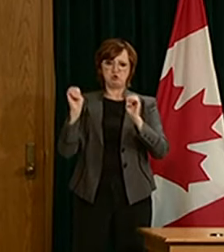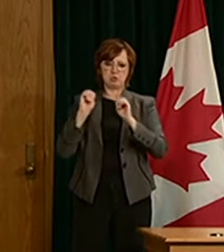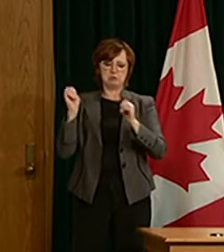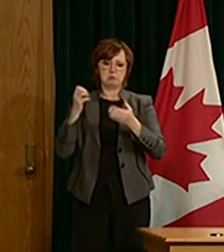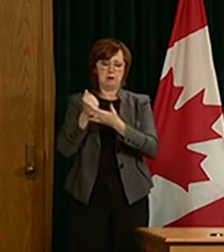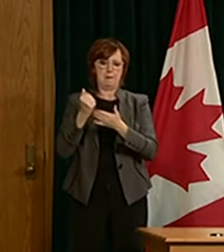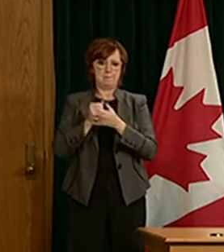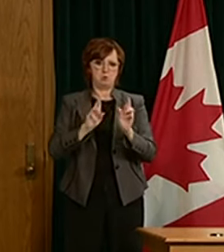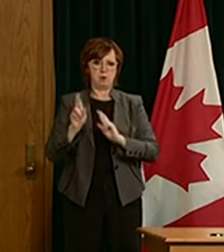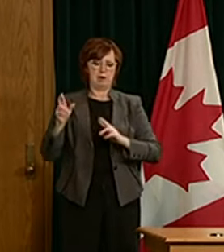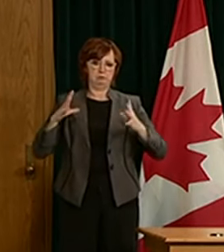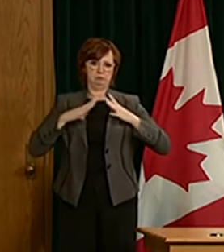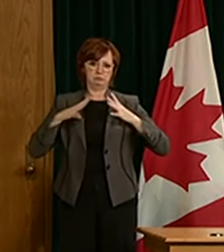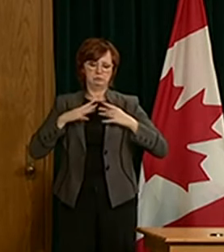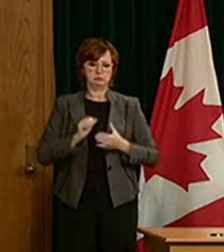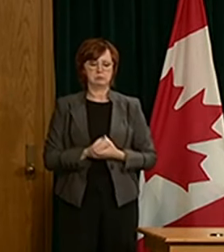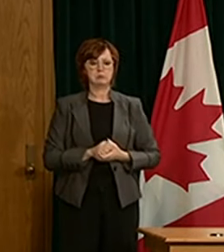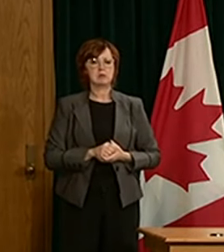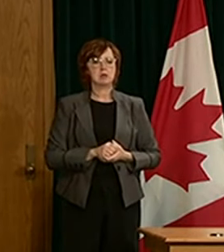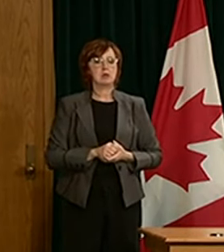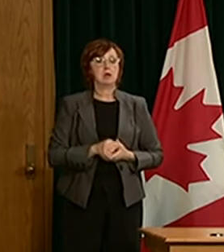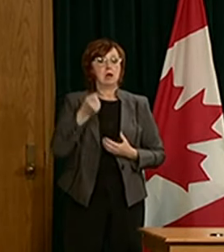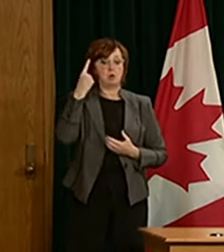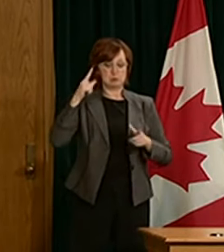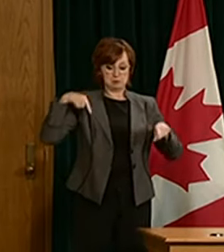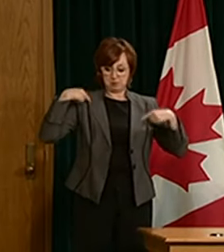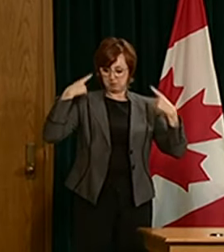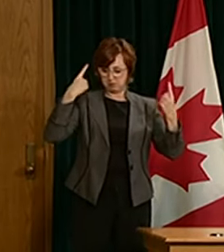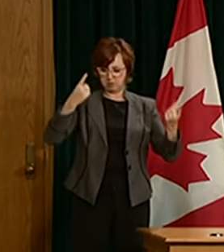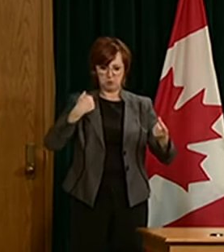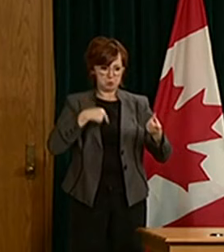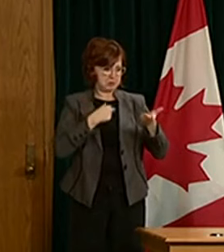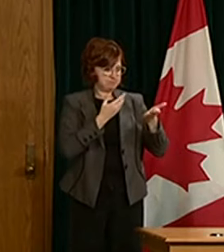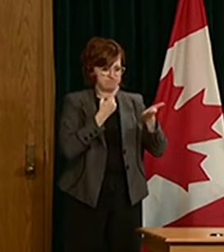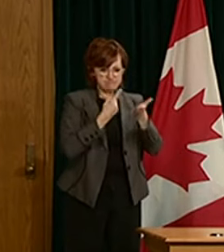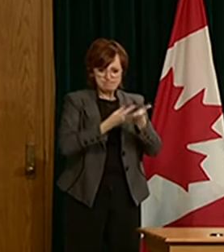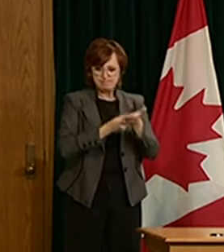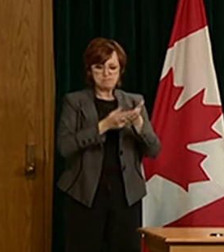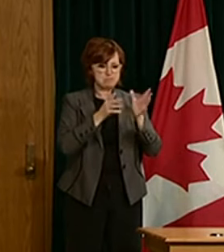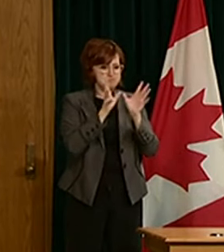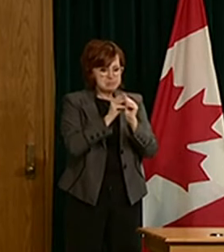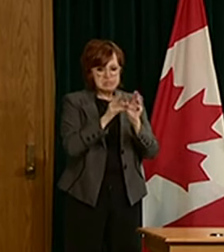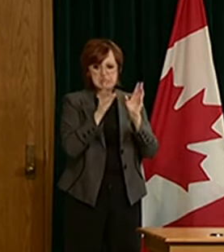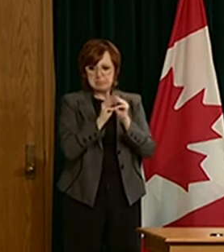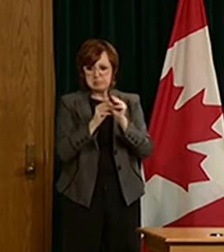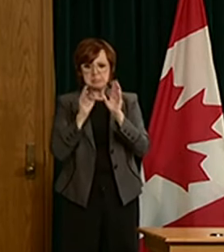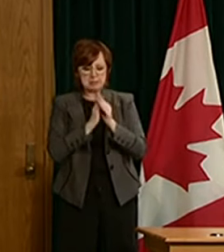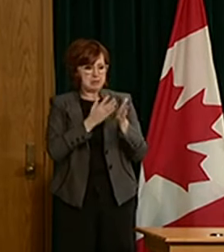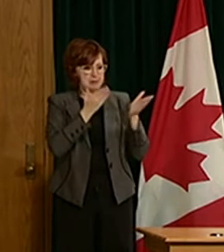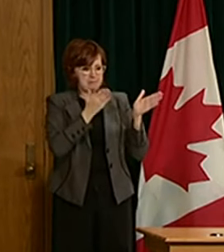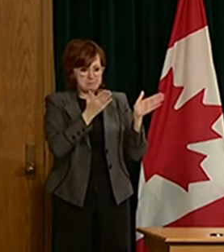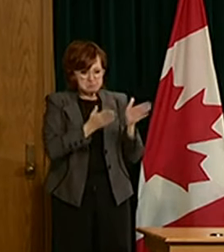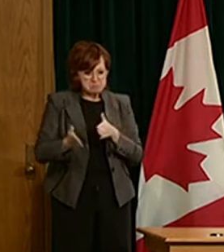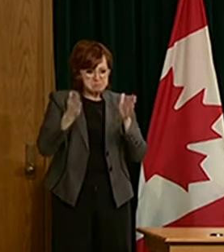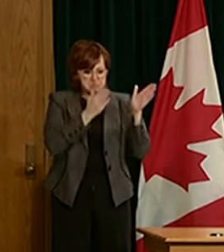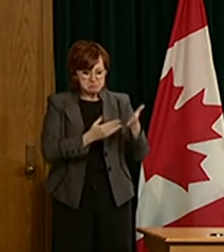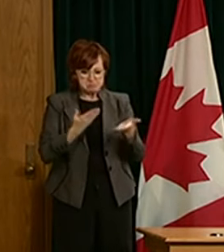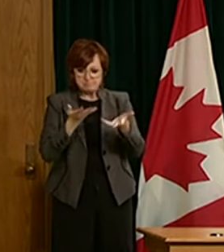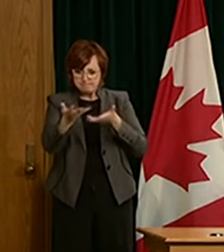As we contemplated and approached the planning for this significant response, we took the modeling scenarios